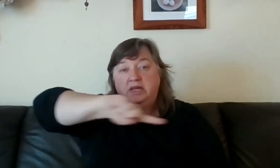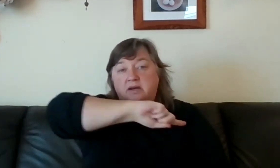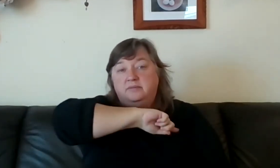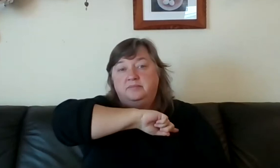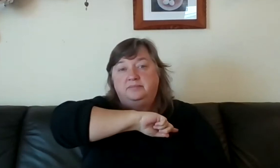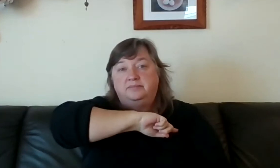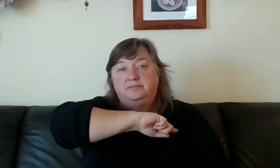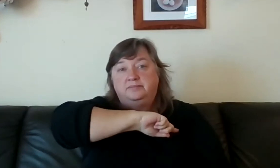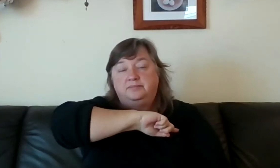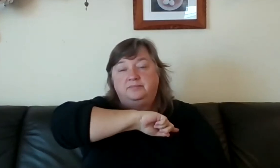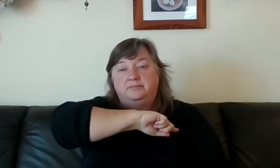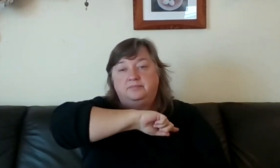We.